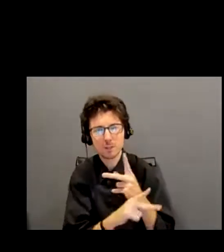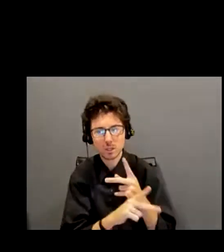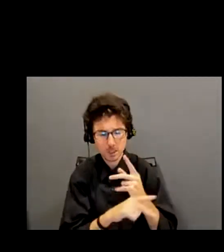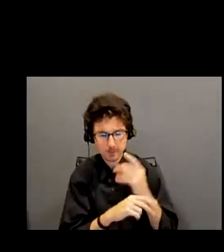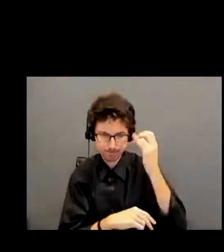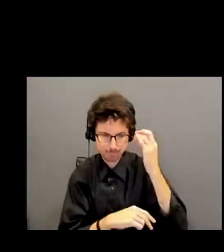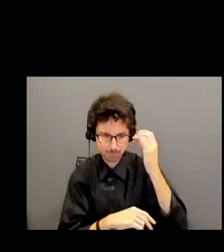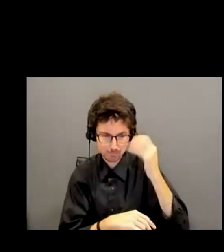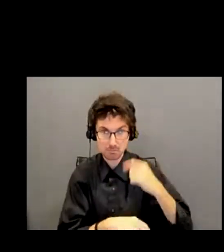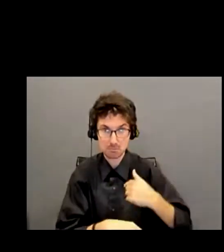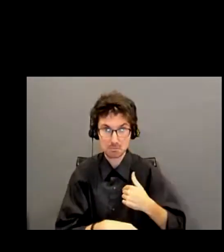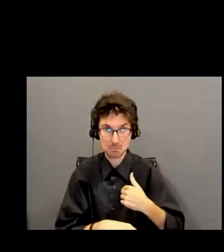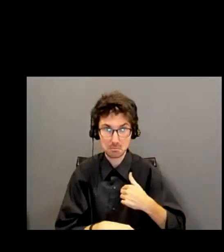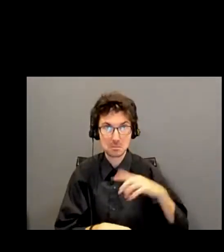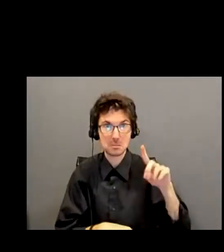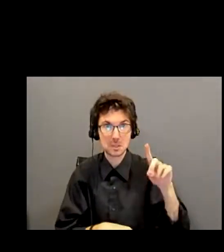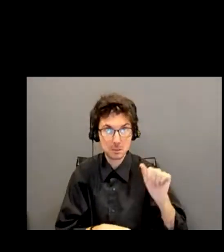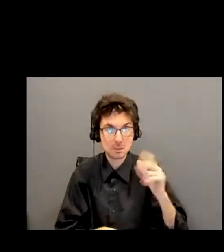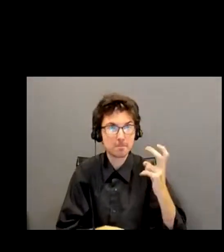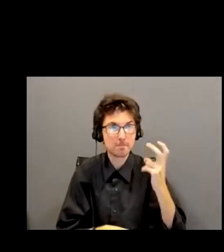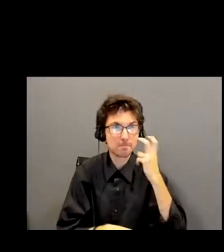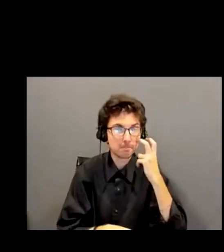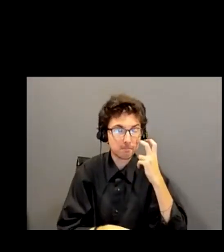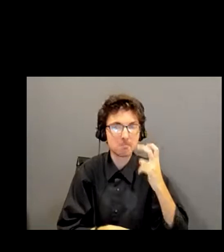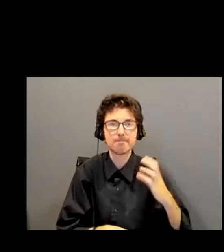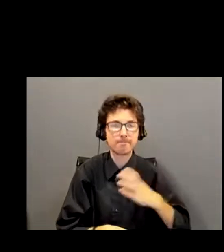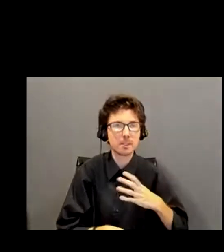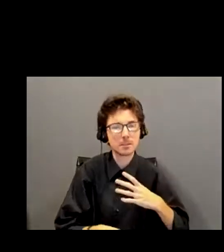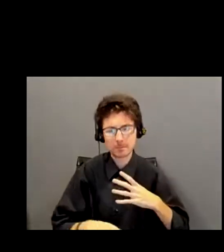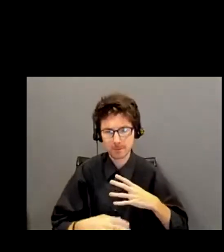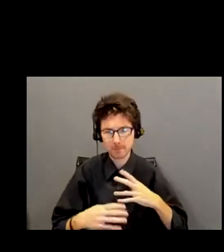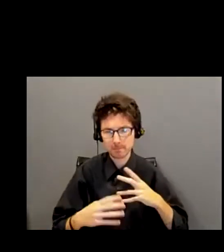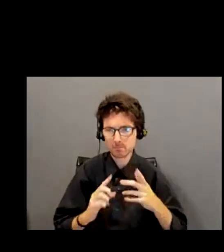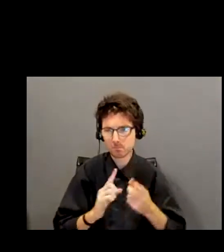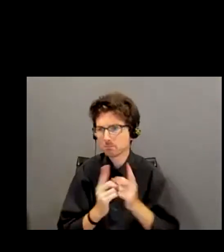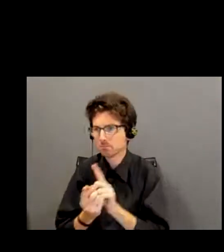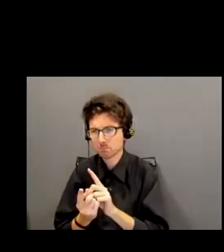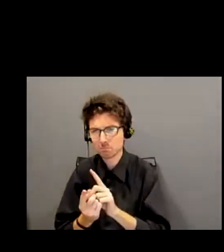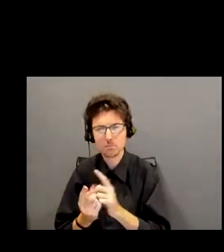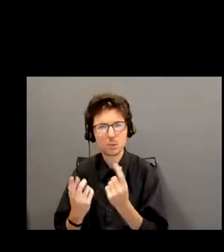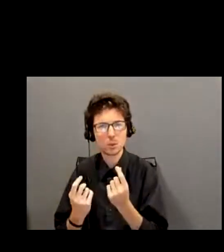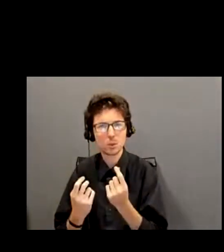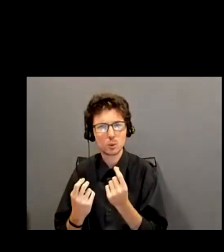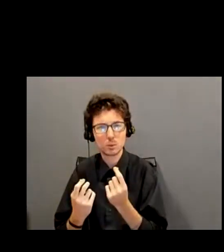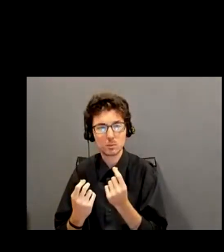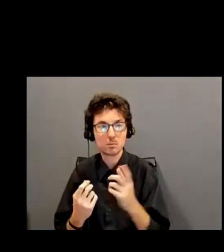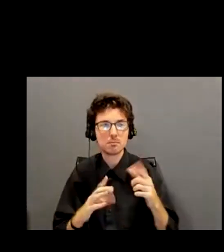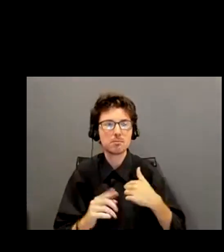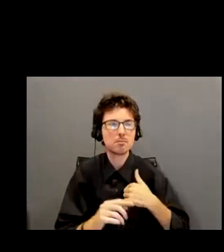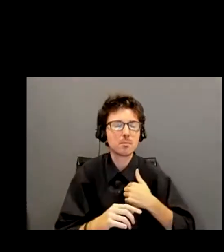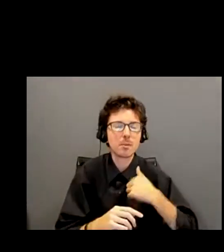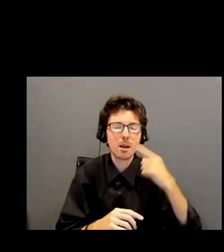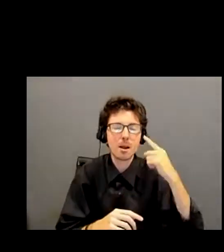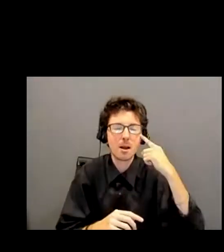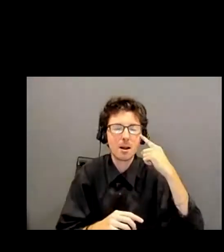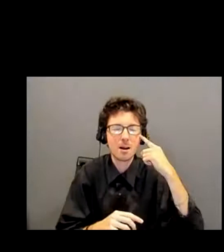I always remembered one sentence that my wonderful and adorable mentor teacher used to tell me. No